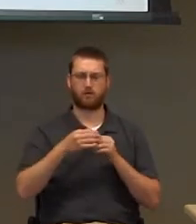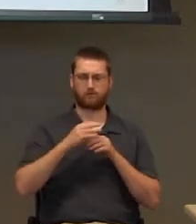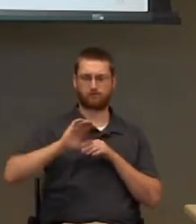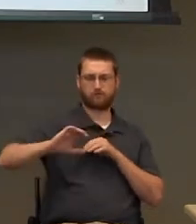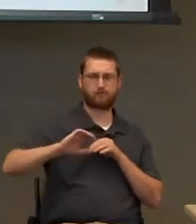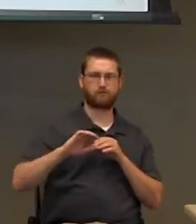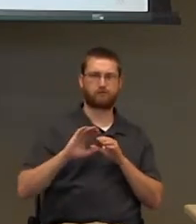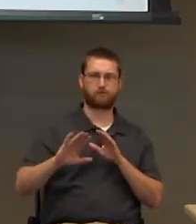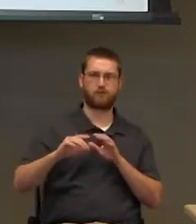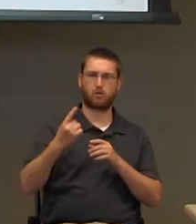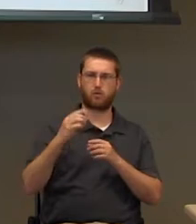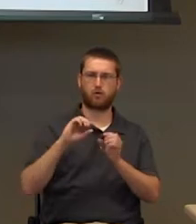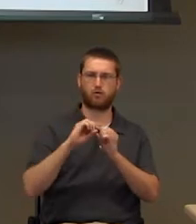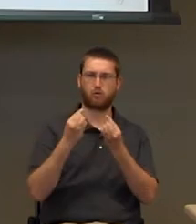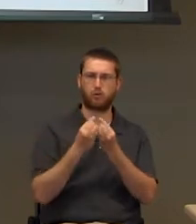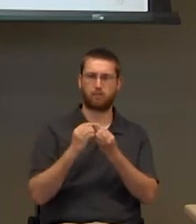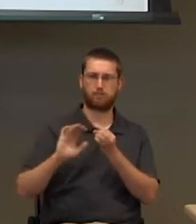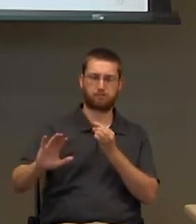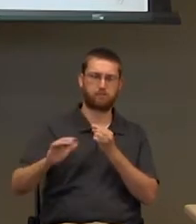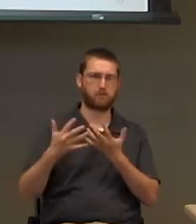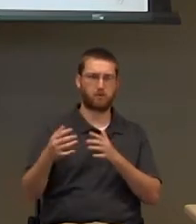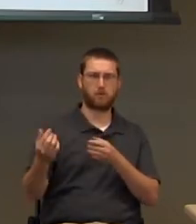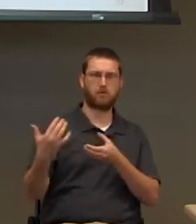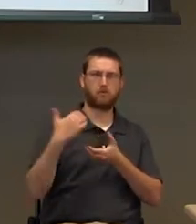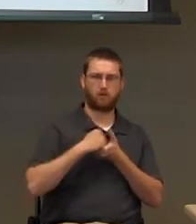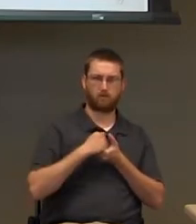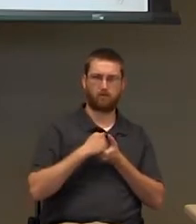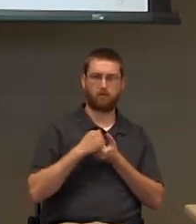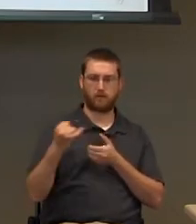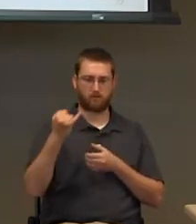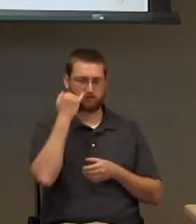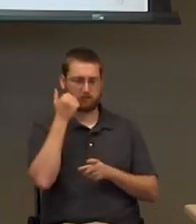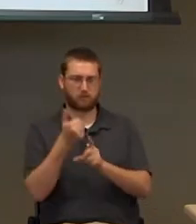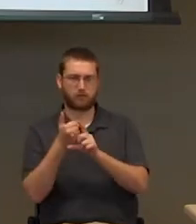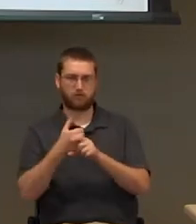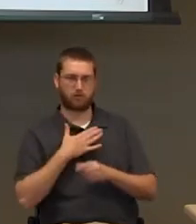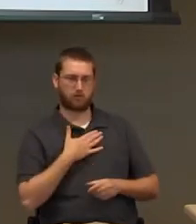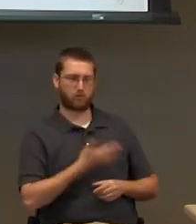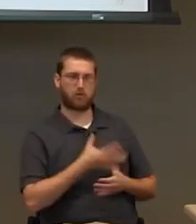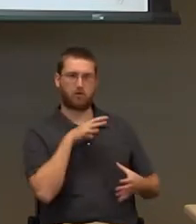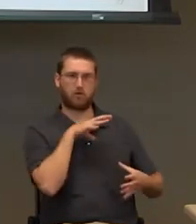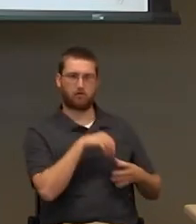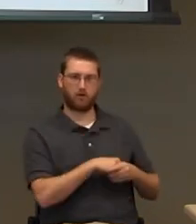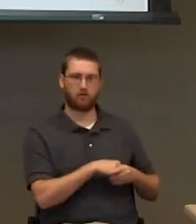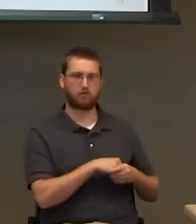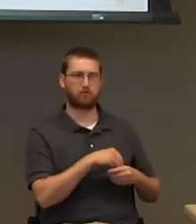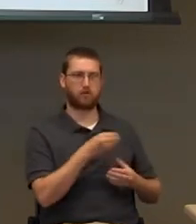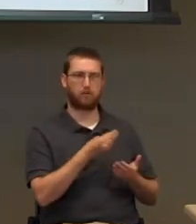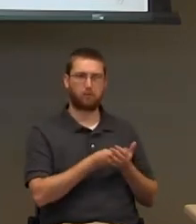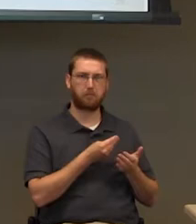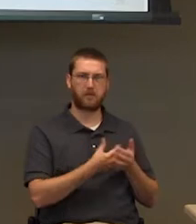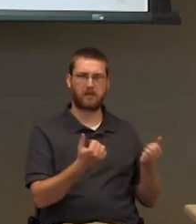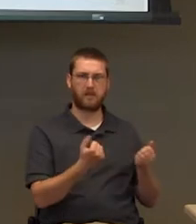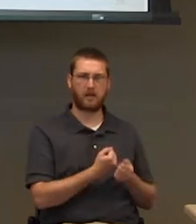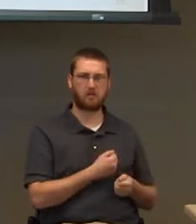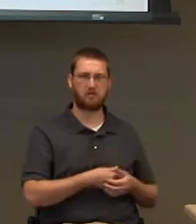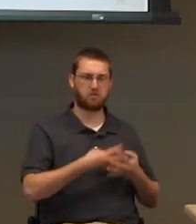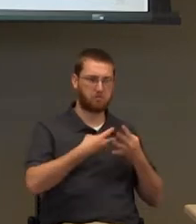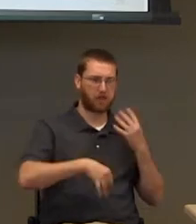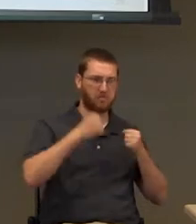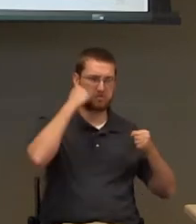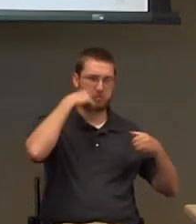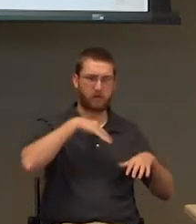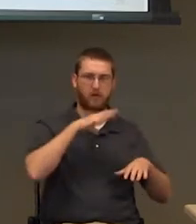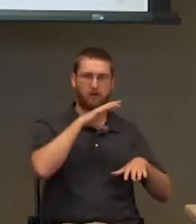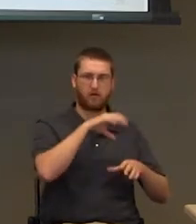one or multiple of those entities who are willing to put their blood, sweat, and money into the deal for no